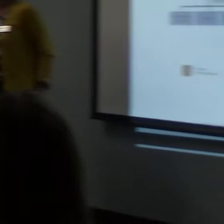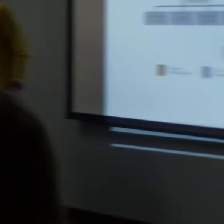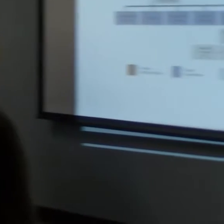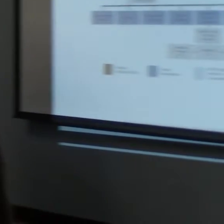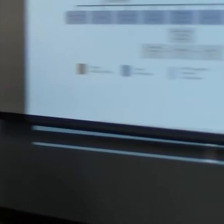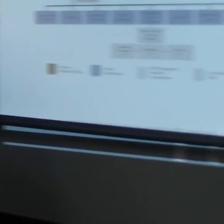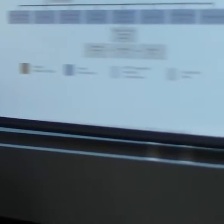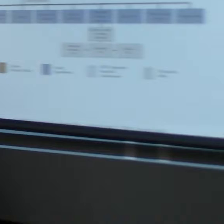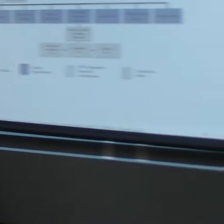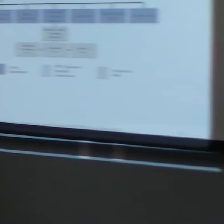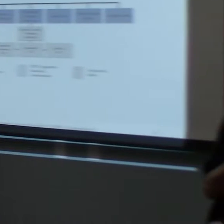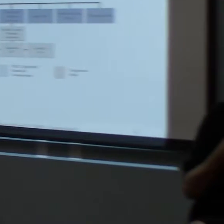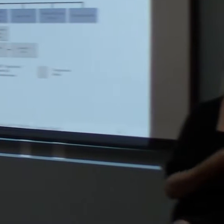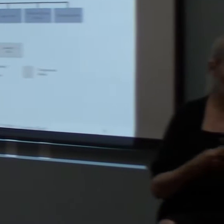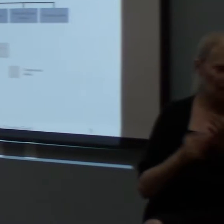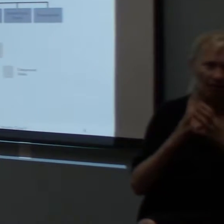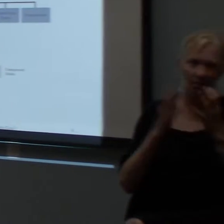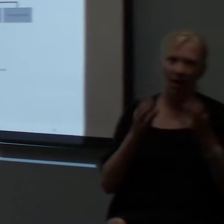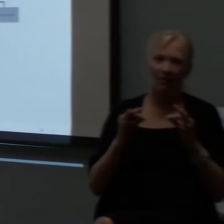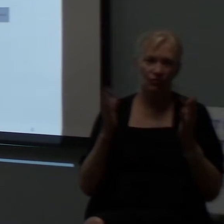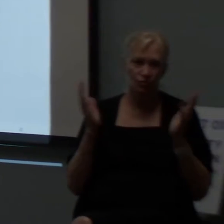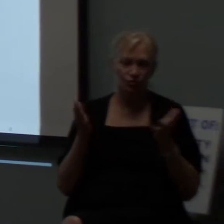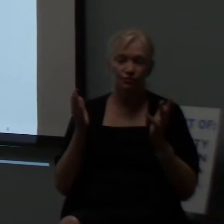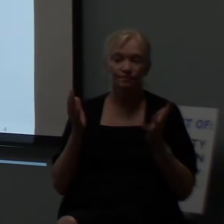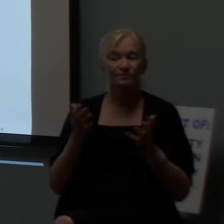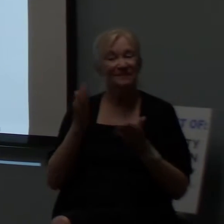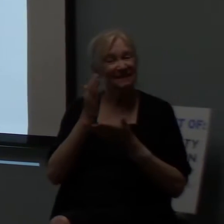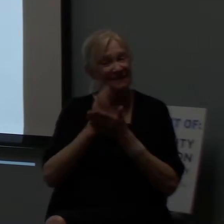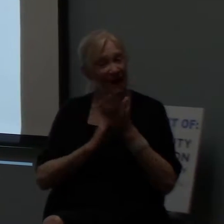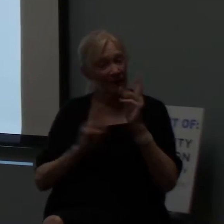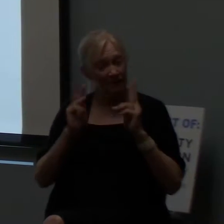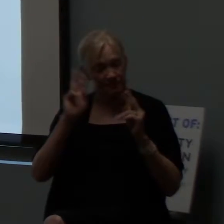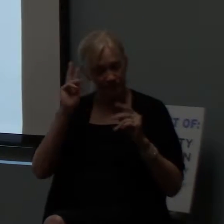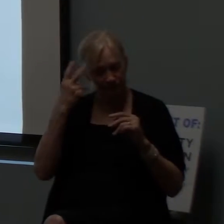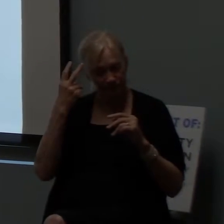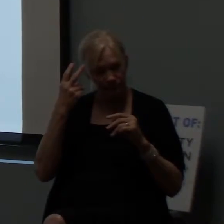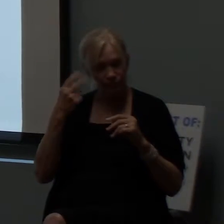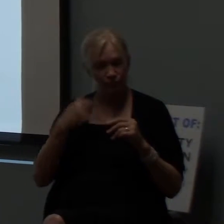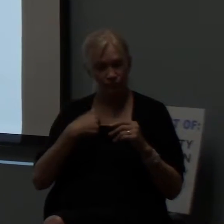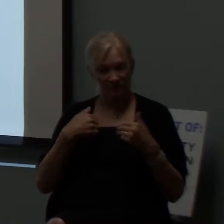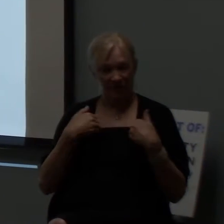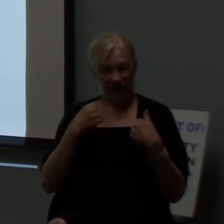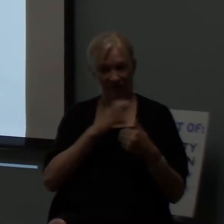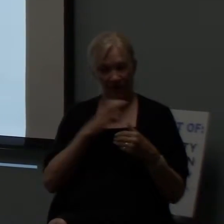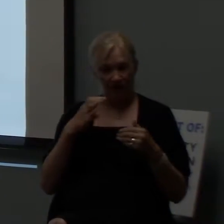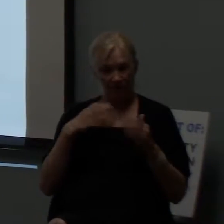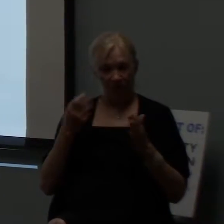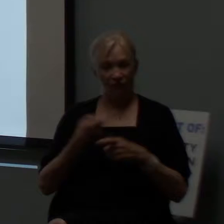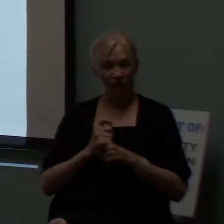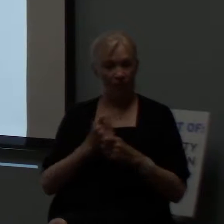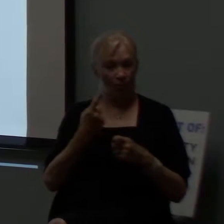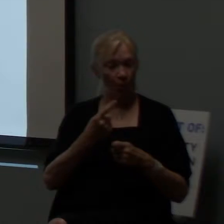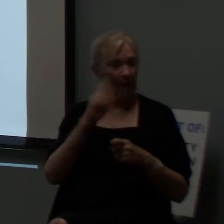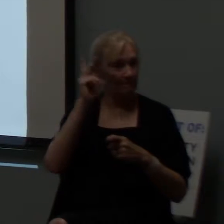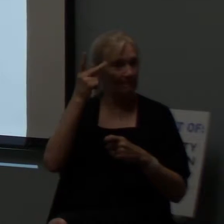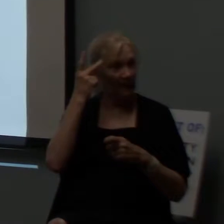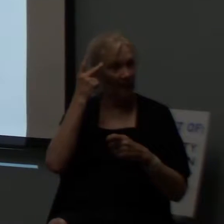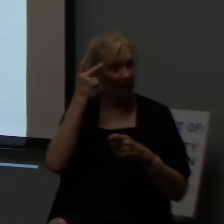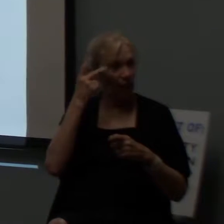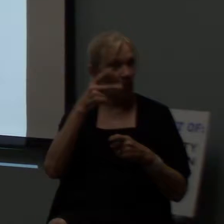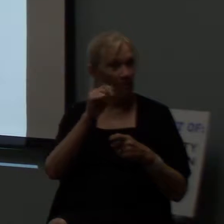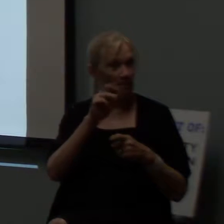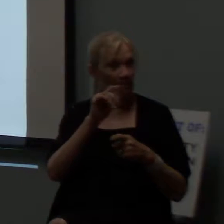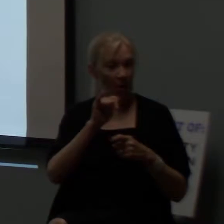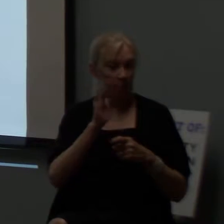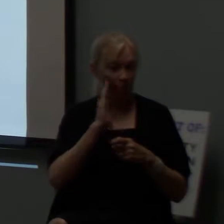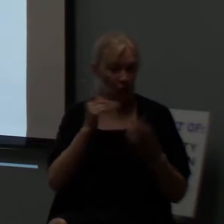I think there's a misconception that because you generally have commissioners from one political party, they agree on everything. I'll